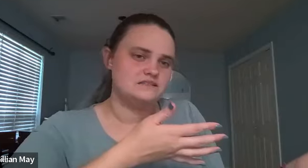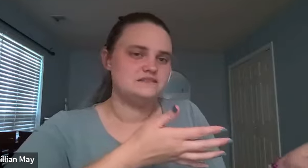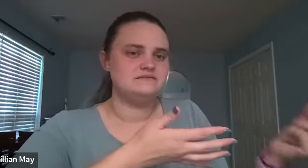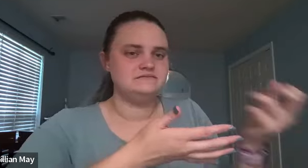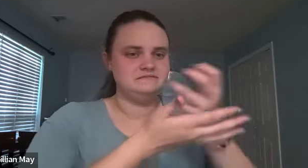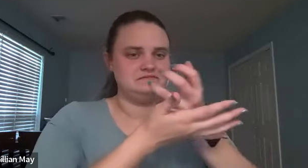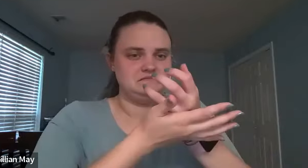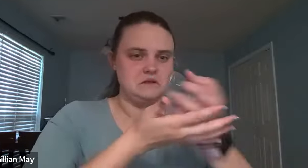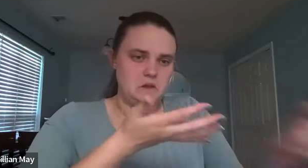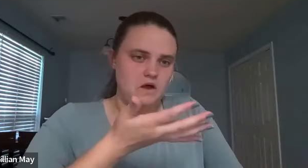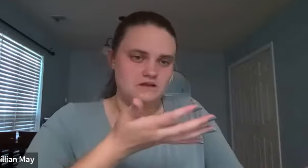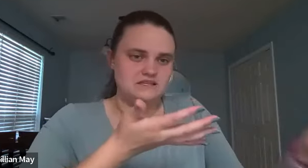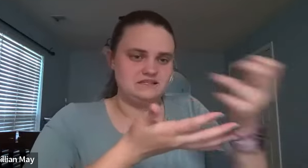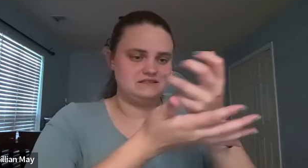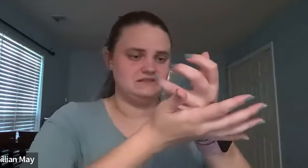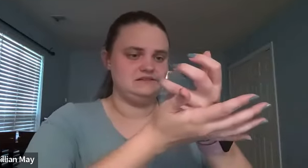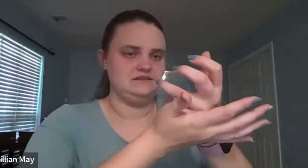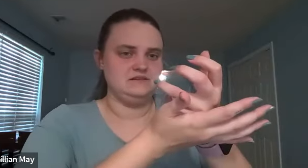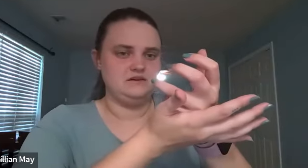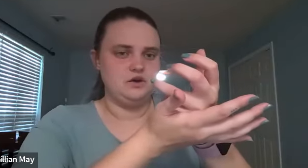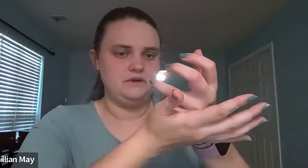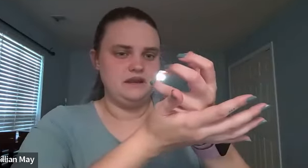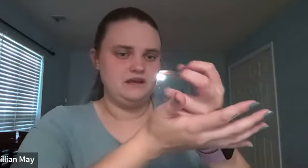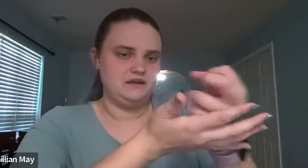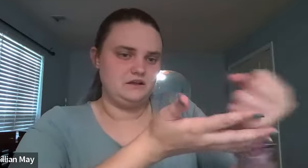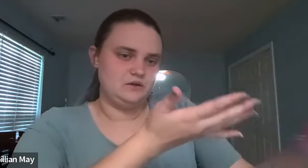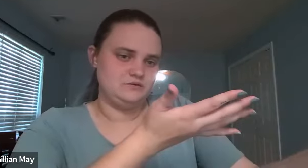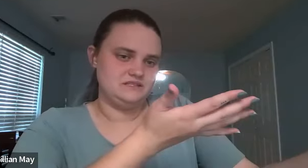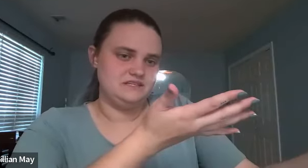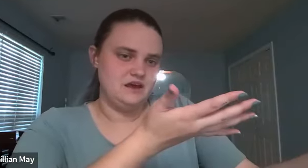loss, like it's open hand and closes. Yeah.